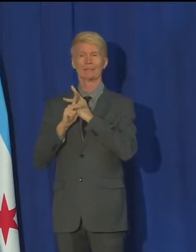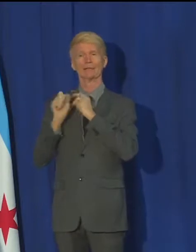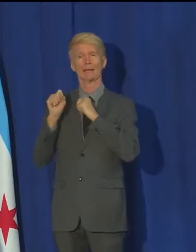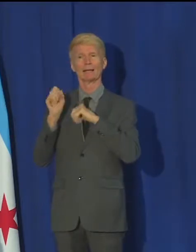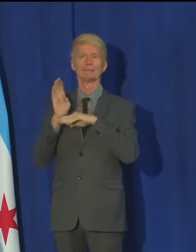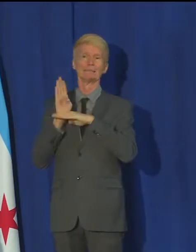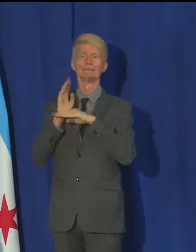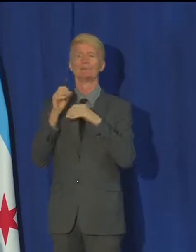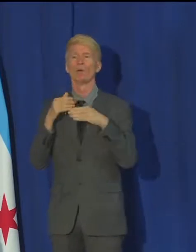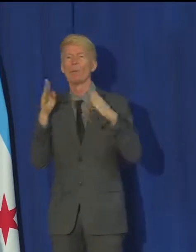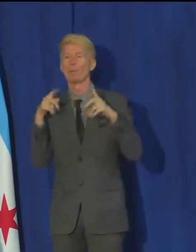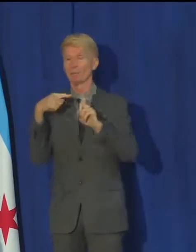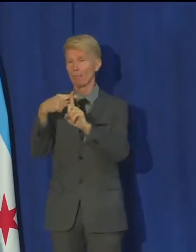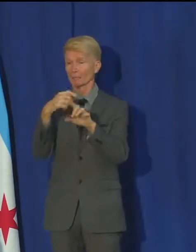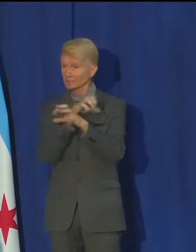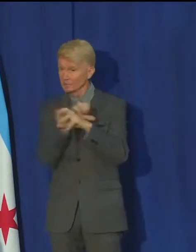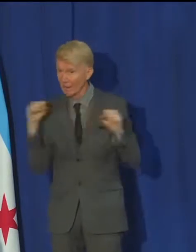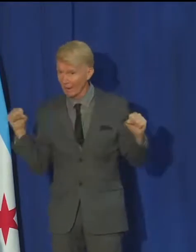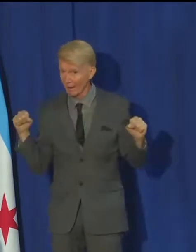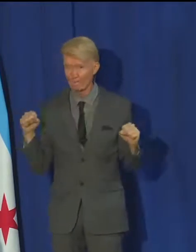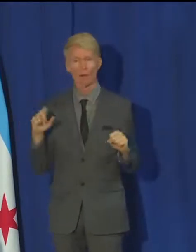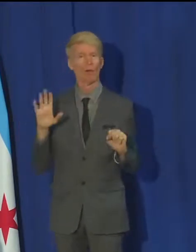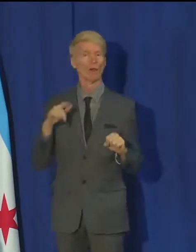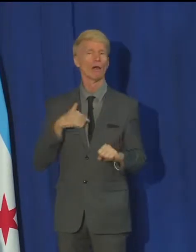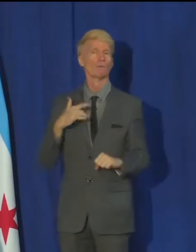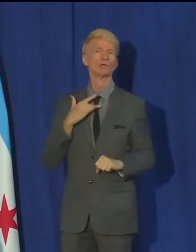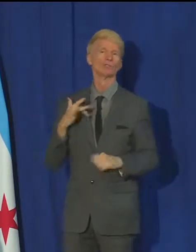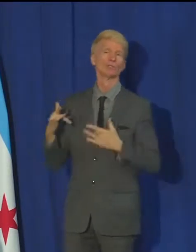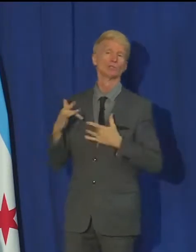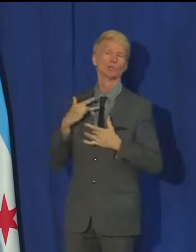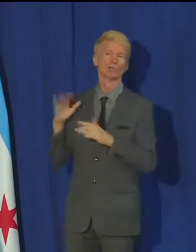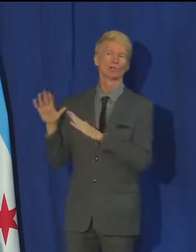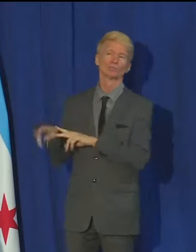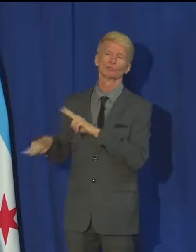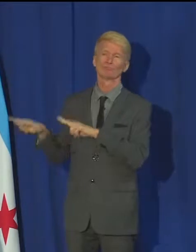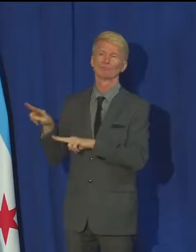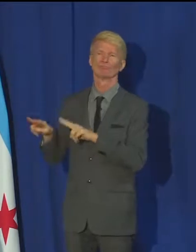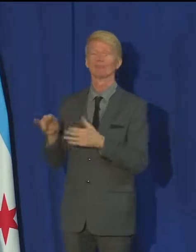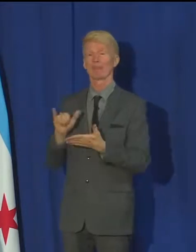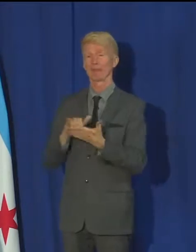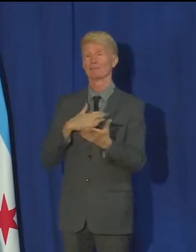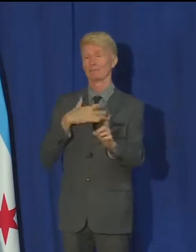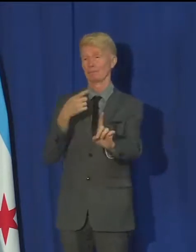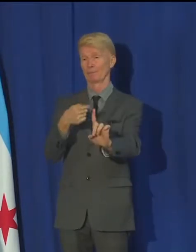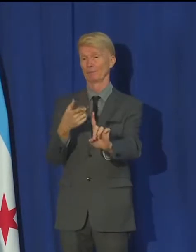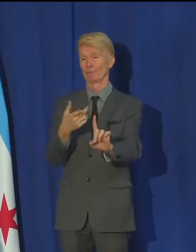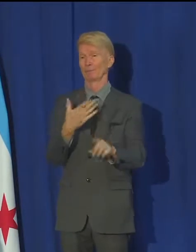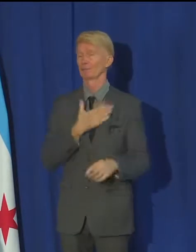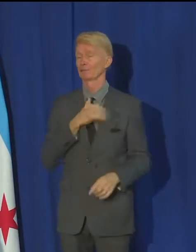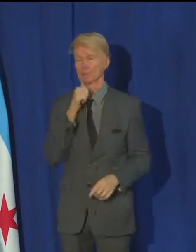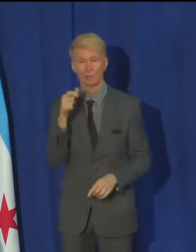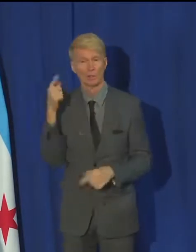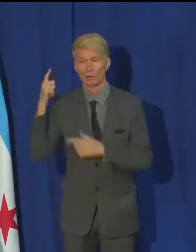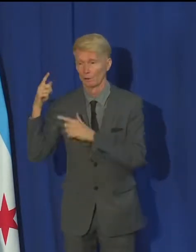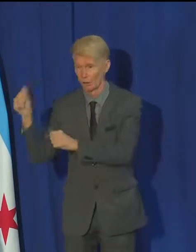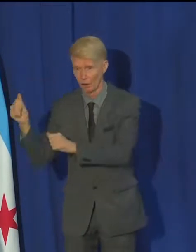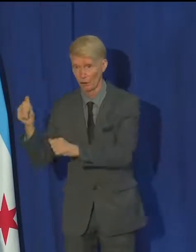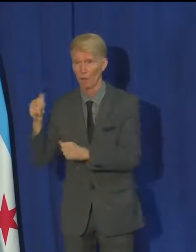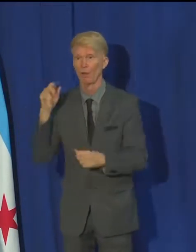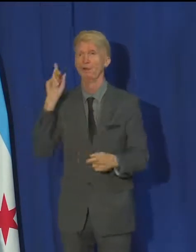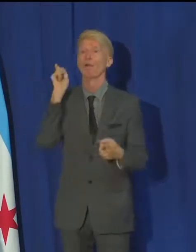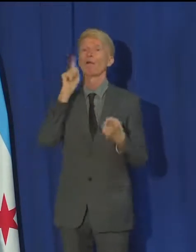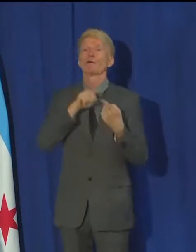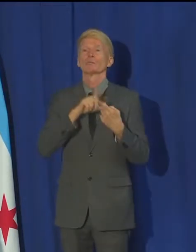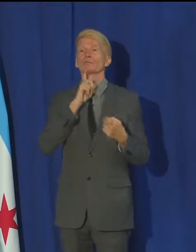relatively safe, is a major point of concern. So that's my message. Please don't go unless you really need to go.